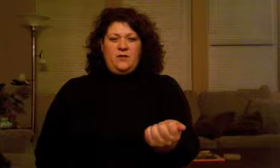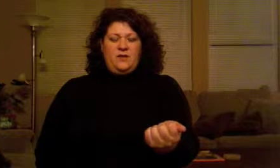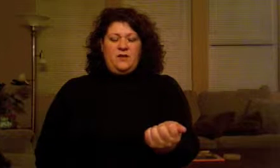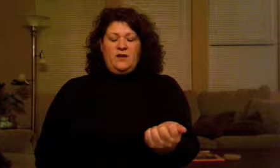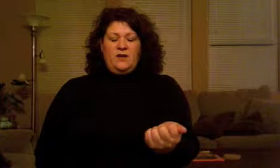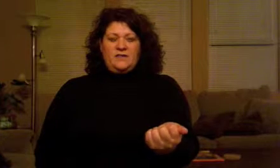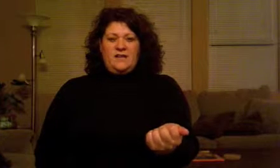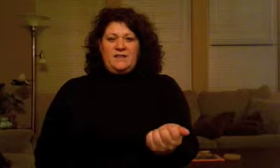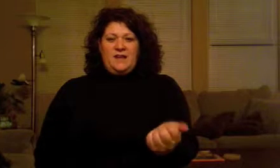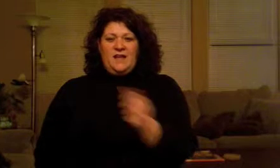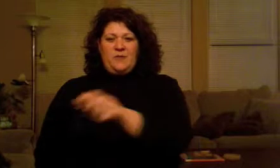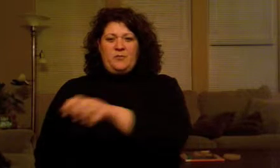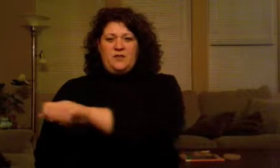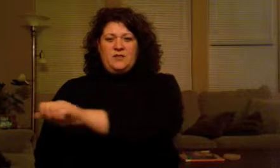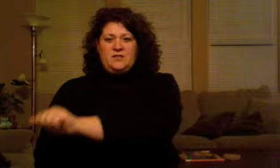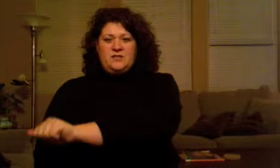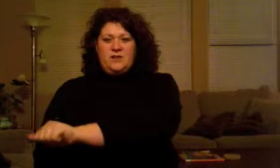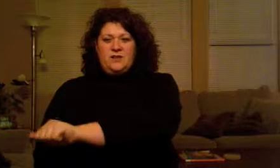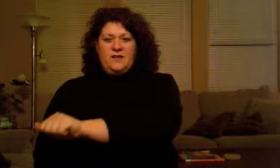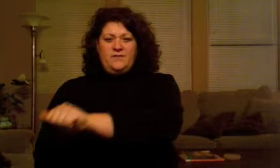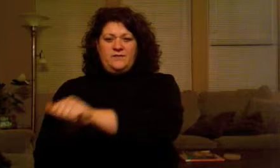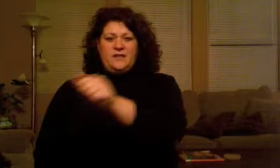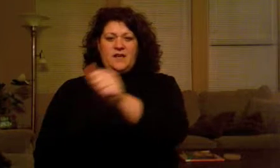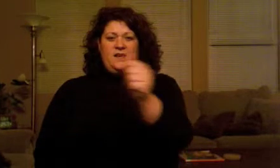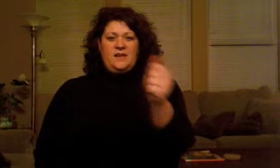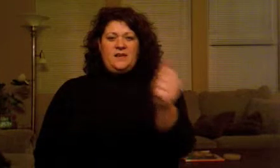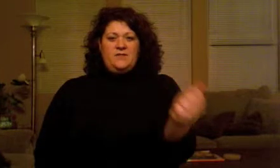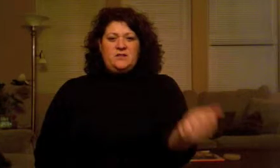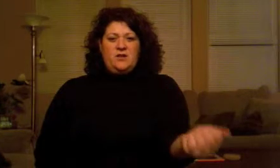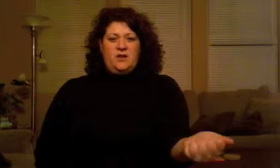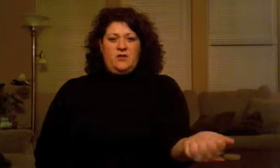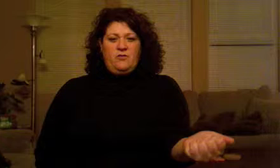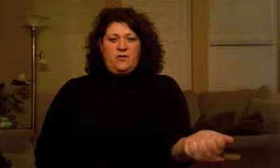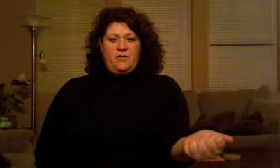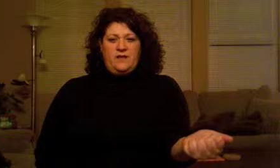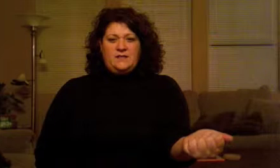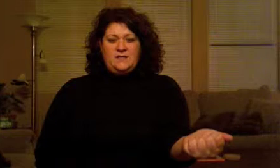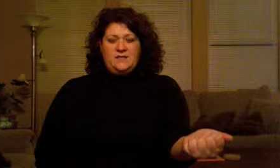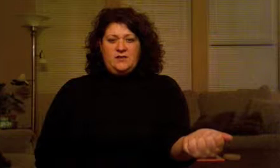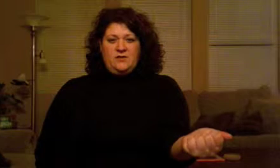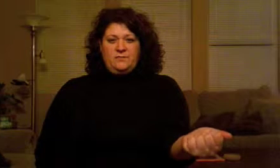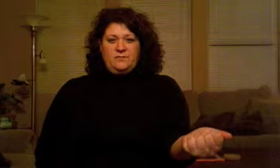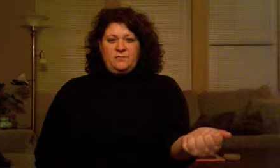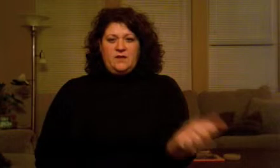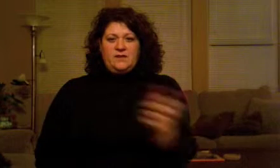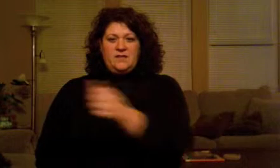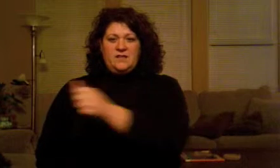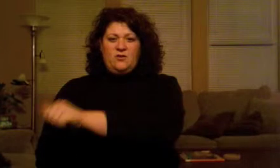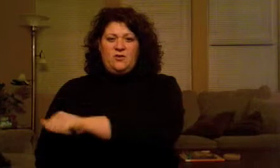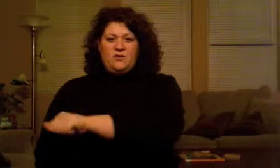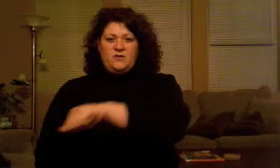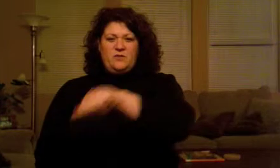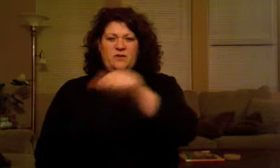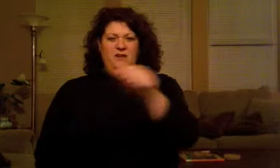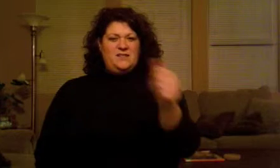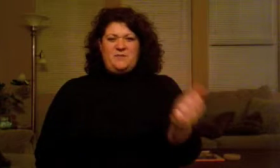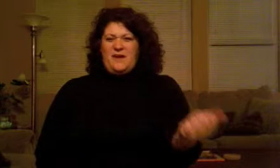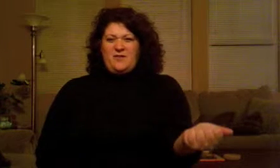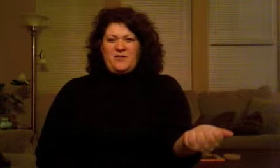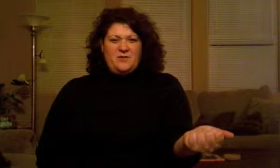You don't have to get that elaborate. Just start at the left side and even turn it over if that's easier. There is a little curve to it, but it doesn't matter if you